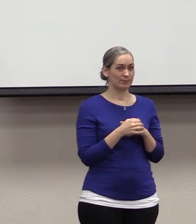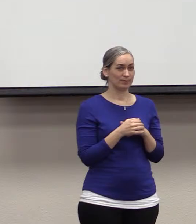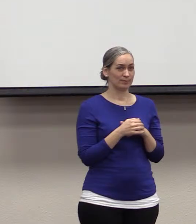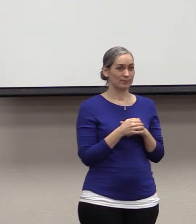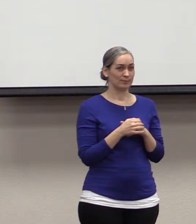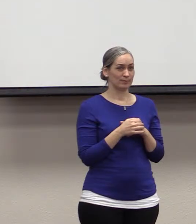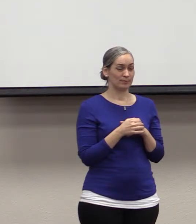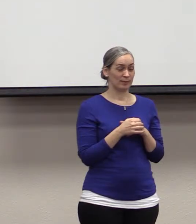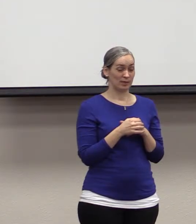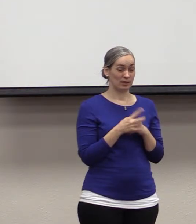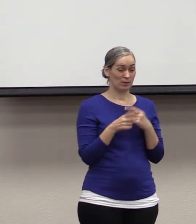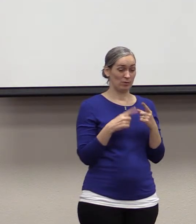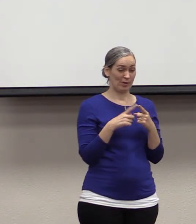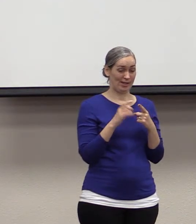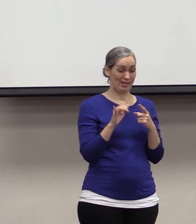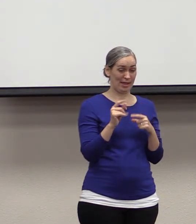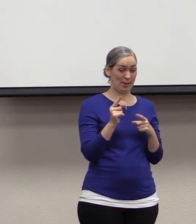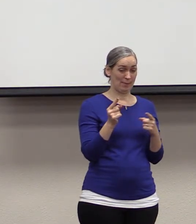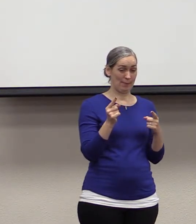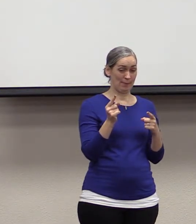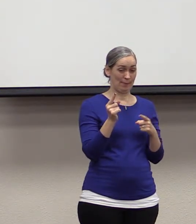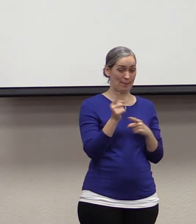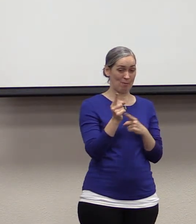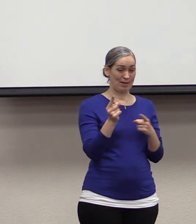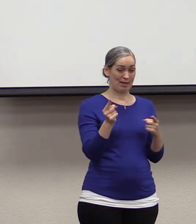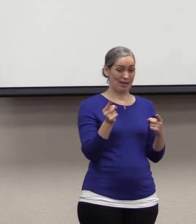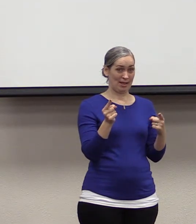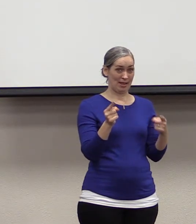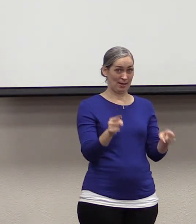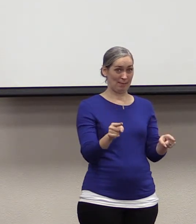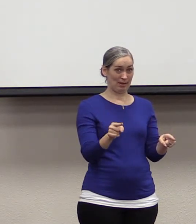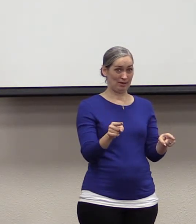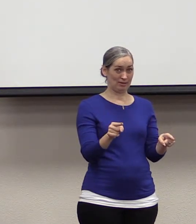And when the moment arose, or when it will arise,